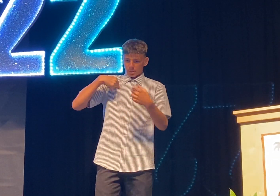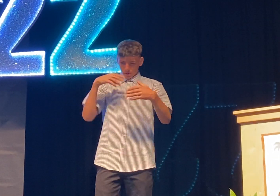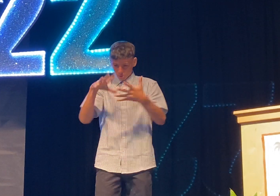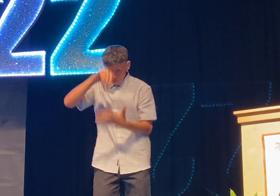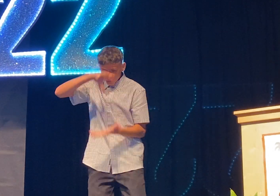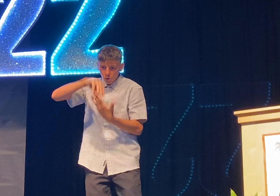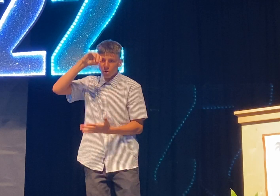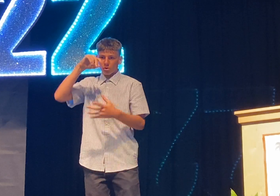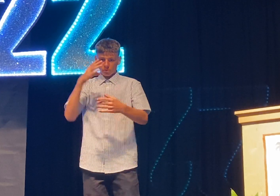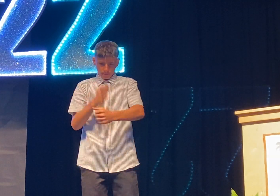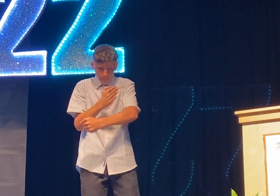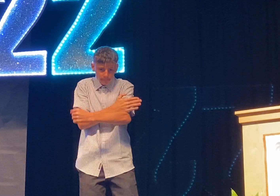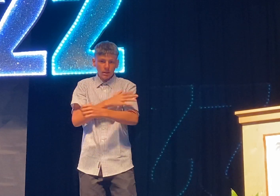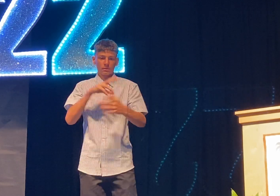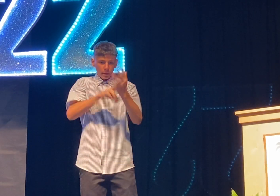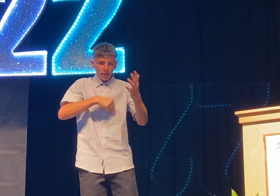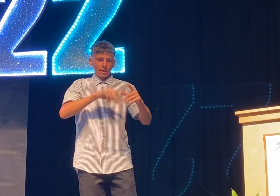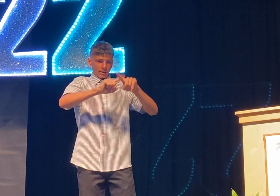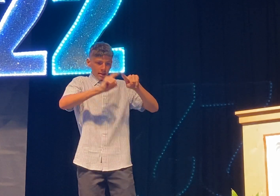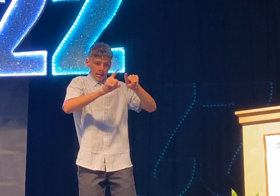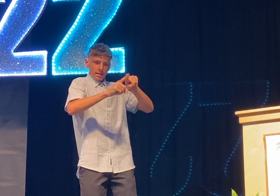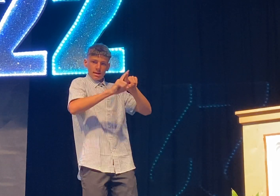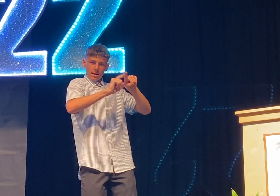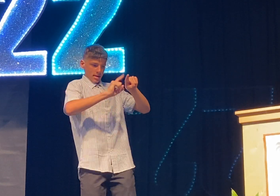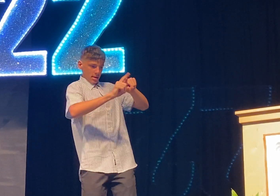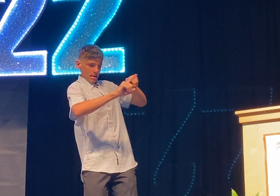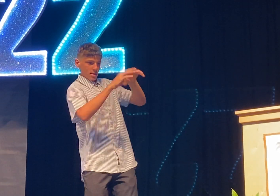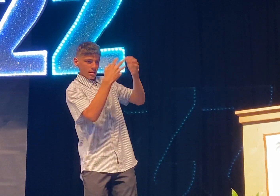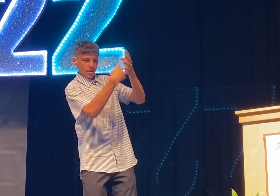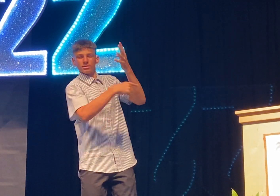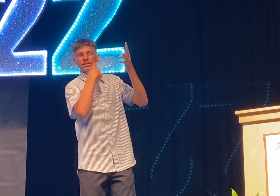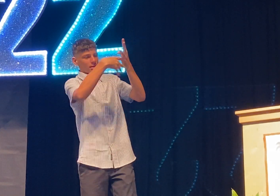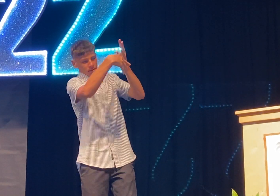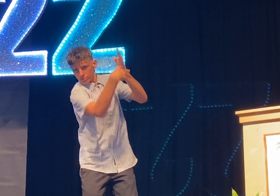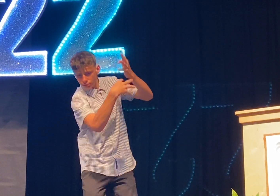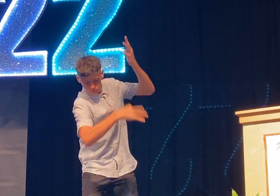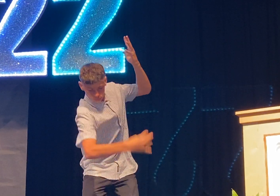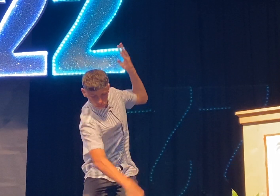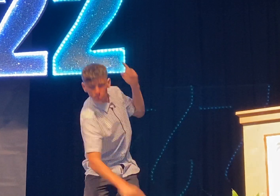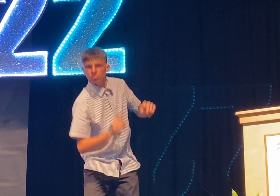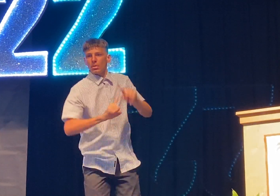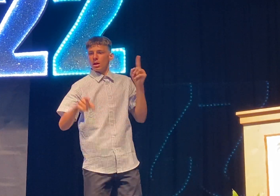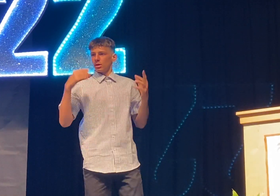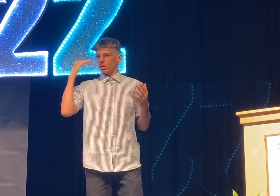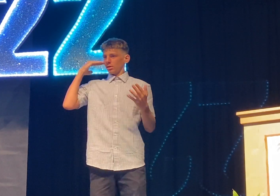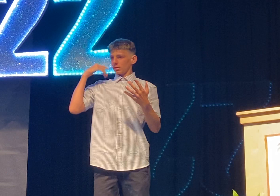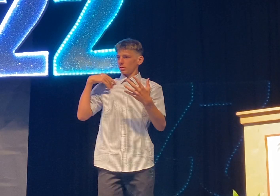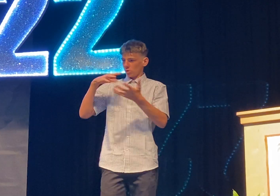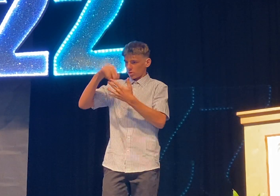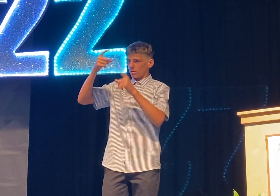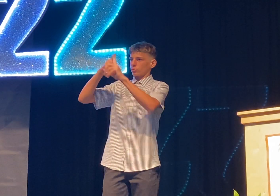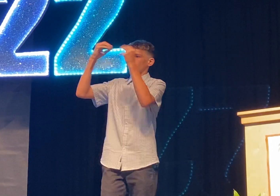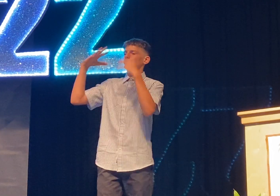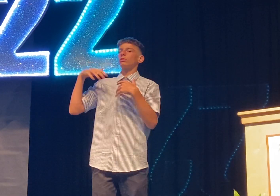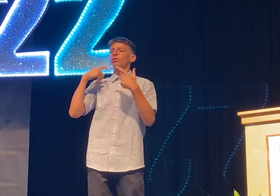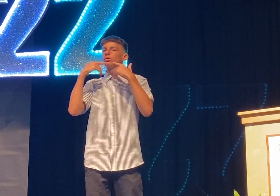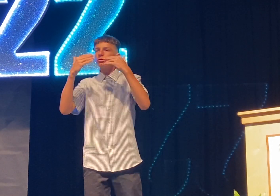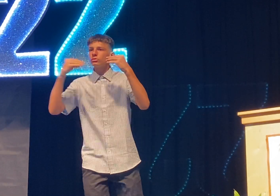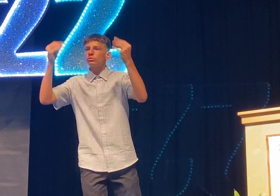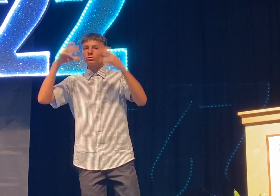You guys have made me been able to learn and improve in a variety of different ways. I mean, those ways are just numerous, obviously, but I've learned things